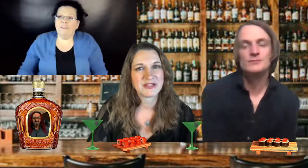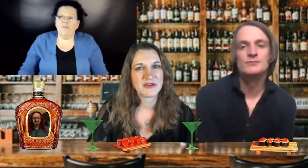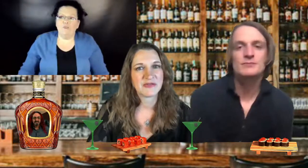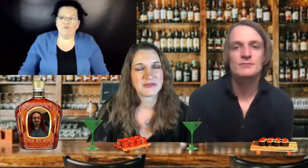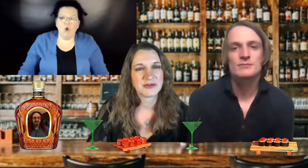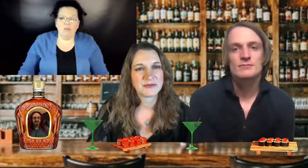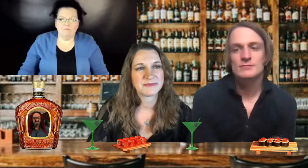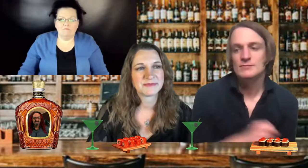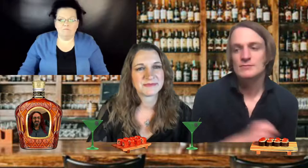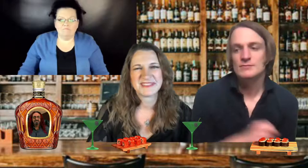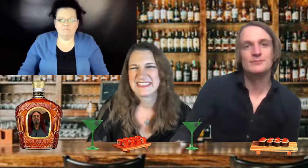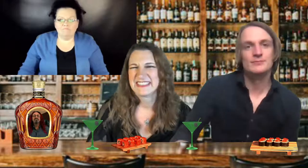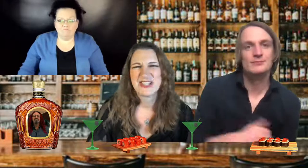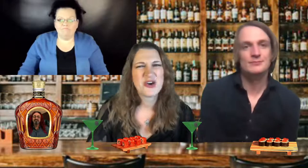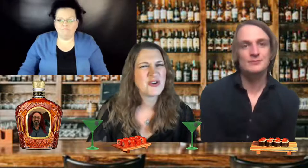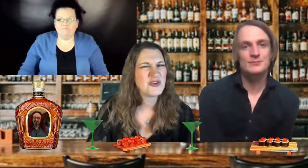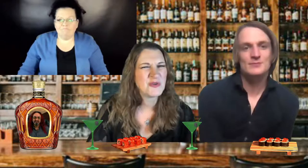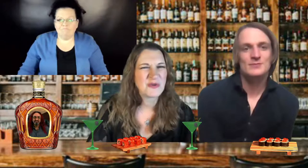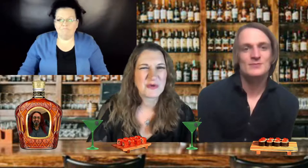Philadelphia roll.